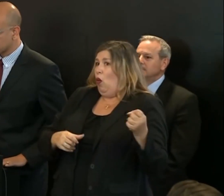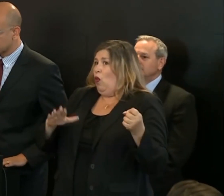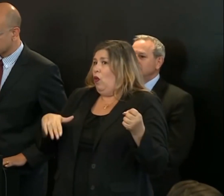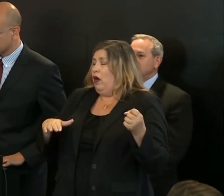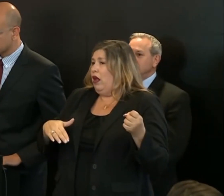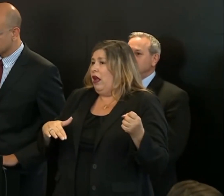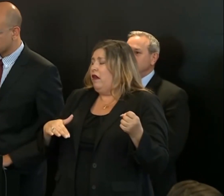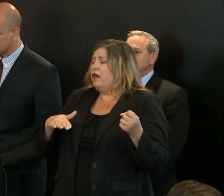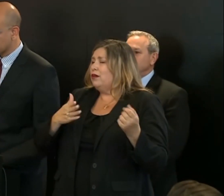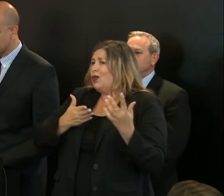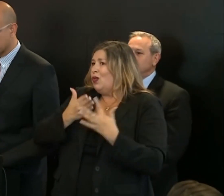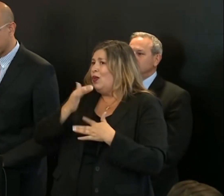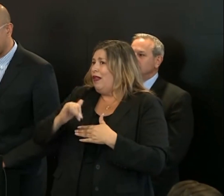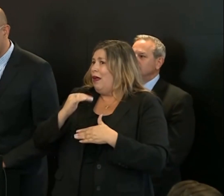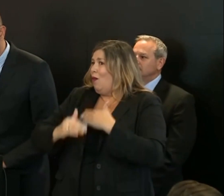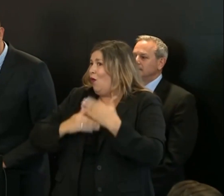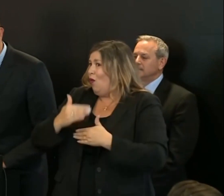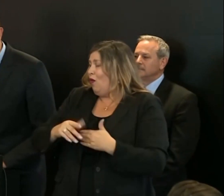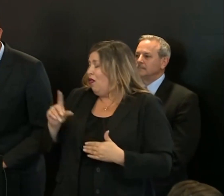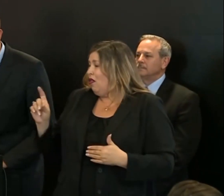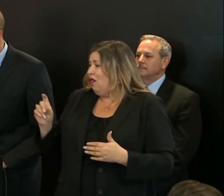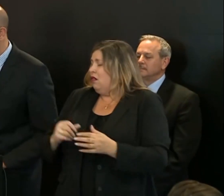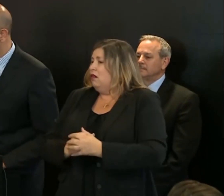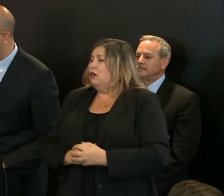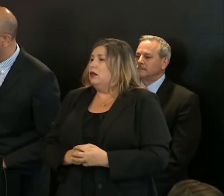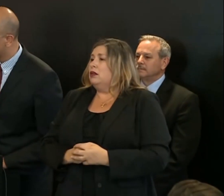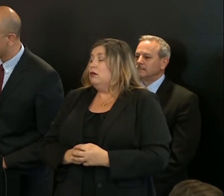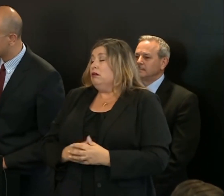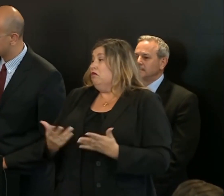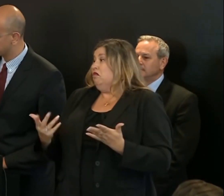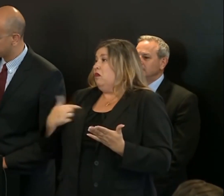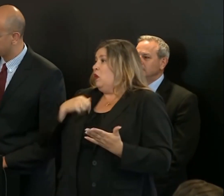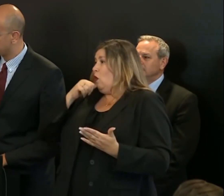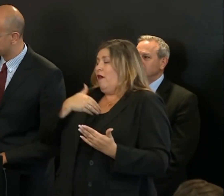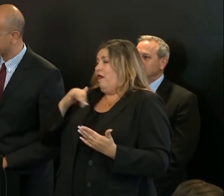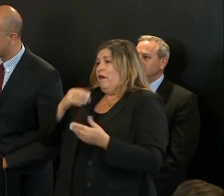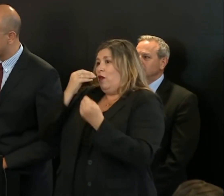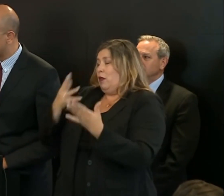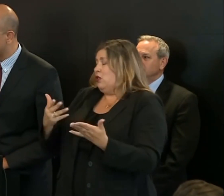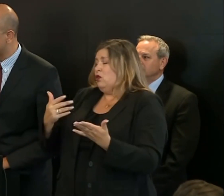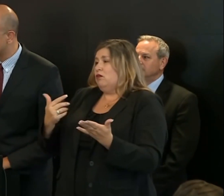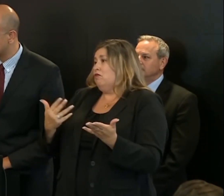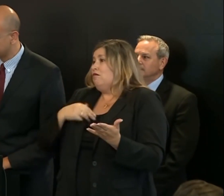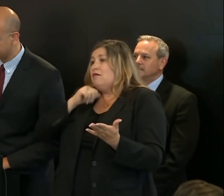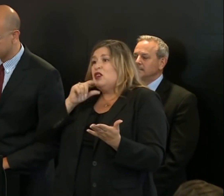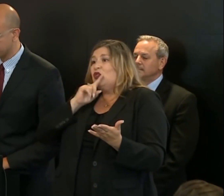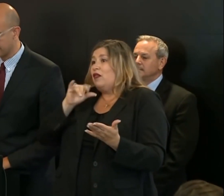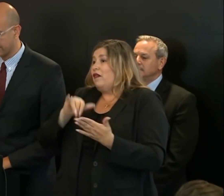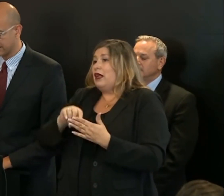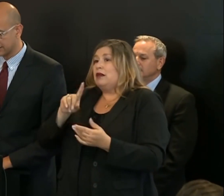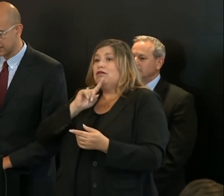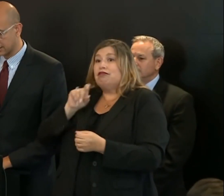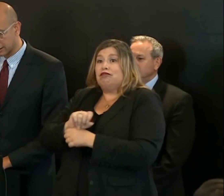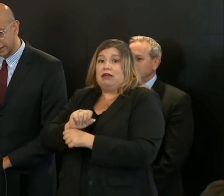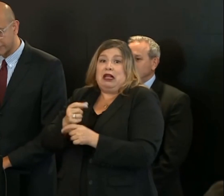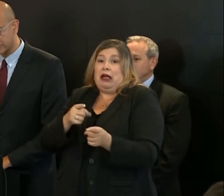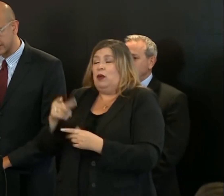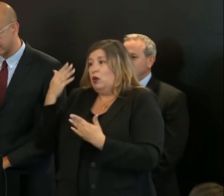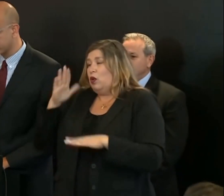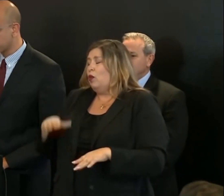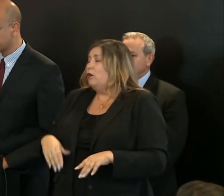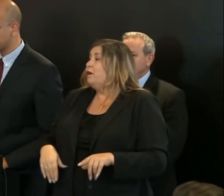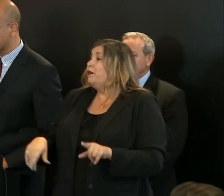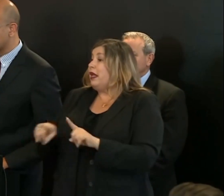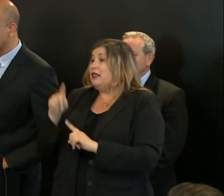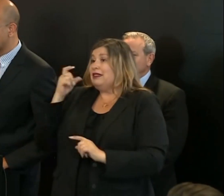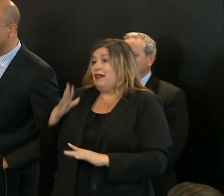fallen into the narrow protocols? We don't have that information. We do not know if that's actually the case. But as the governor